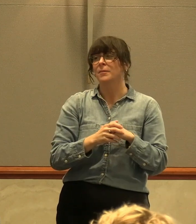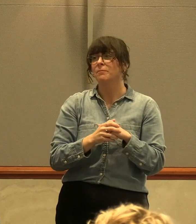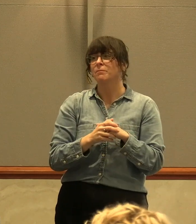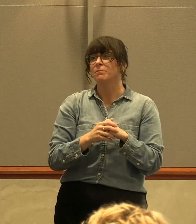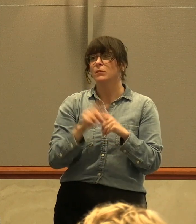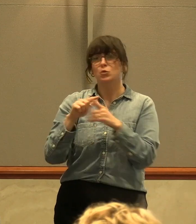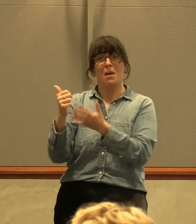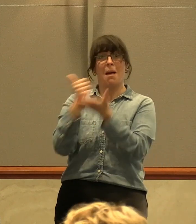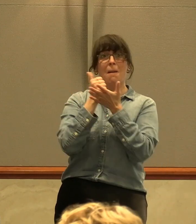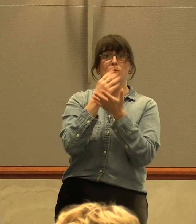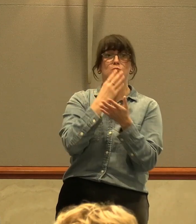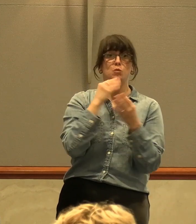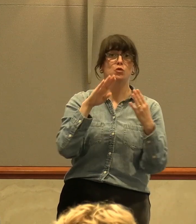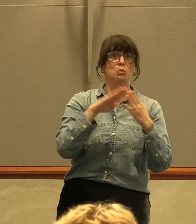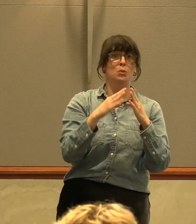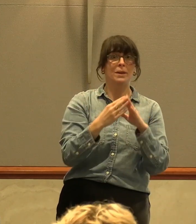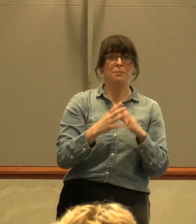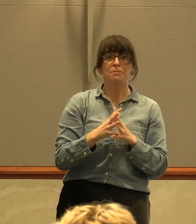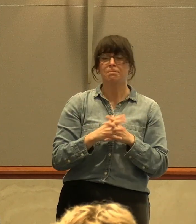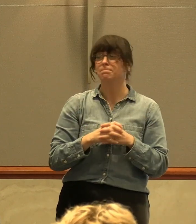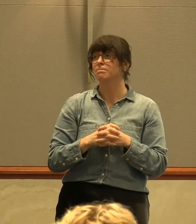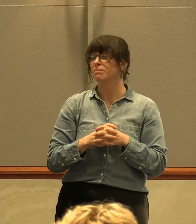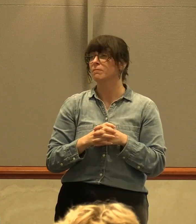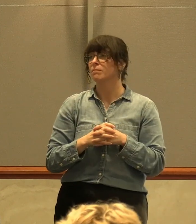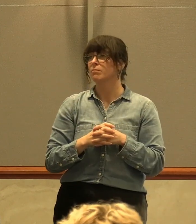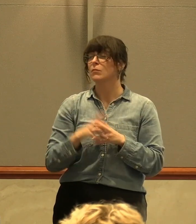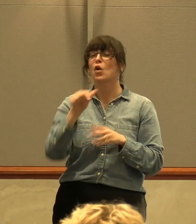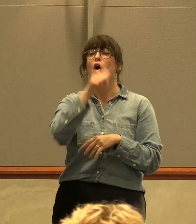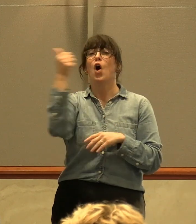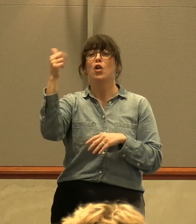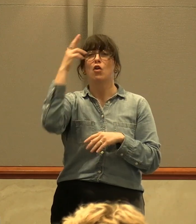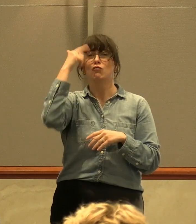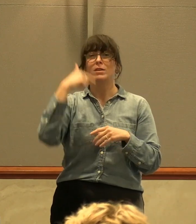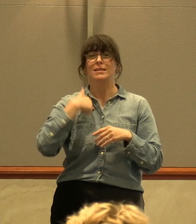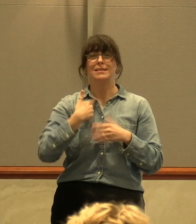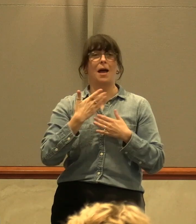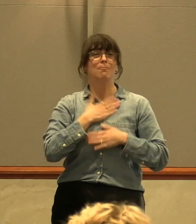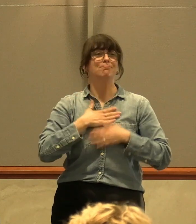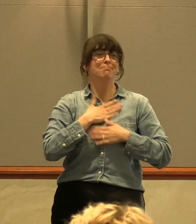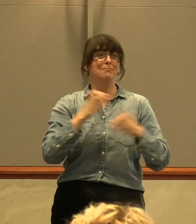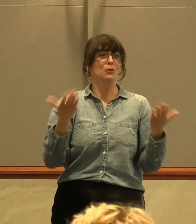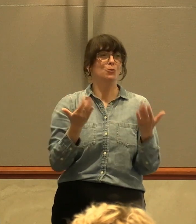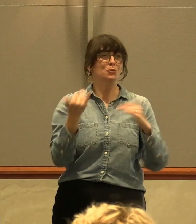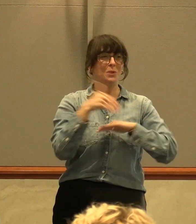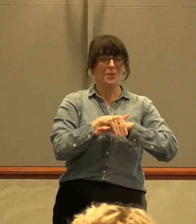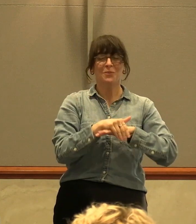help the Jewish community. There's one more reason I'm very pleased I'm here tonight.